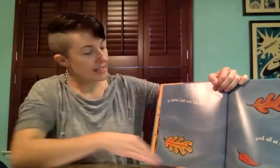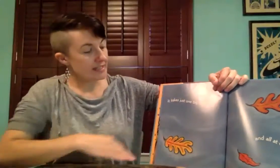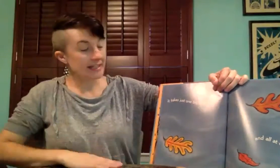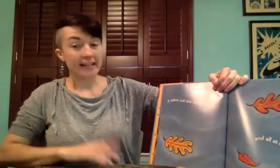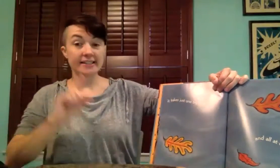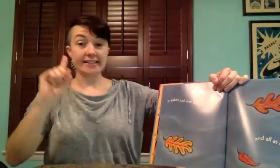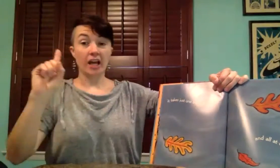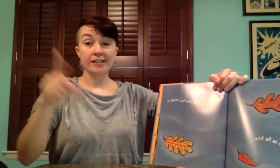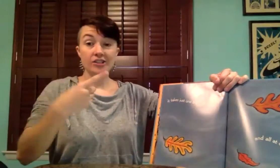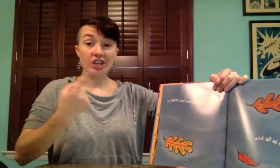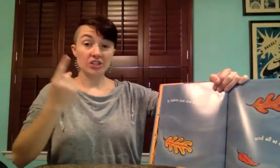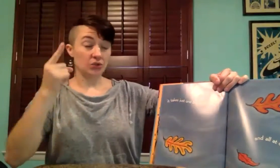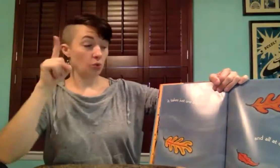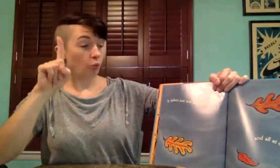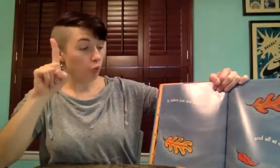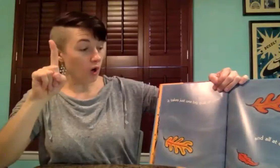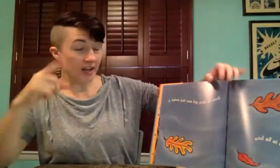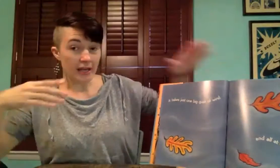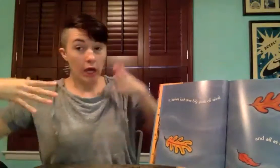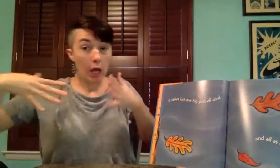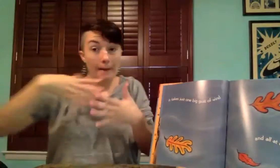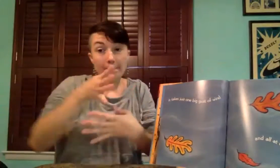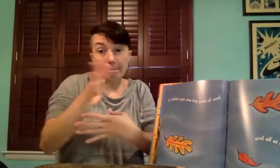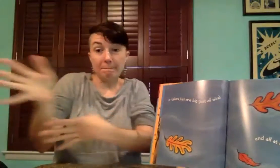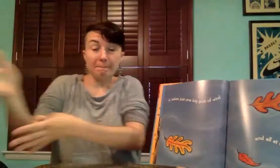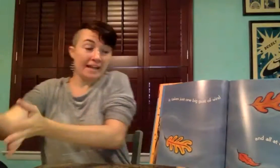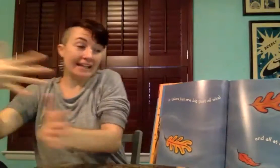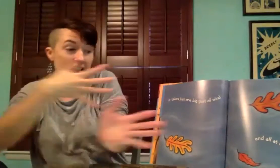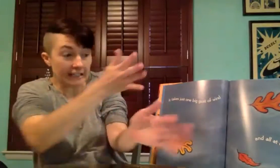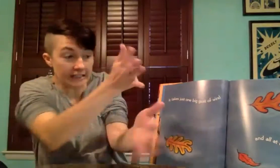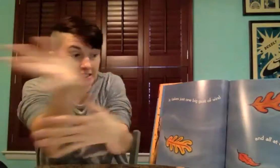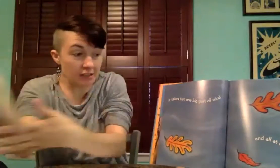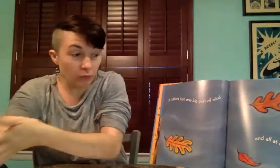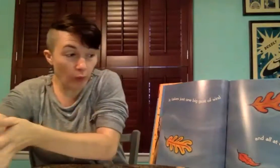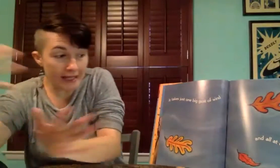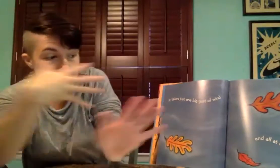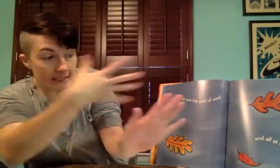It takes just one big gust of wind,